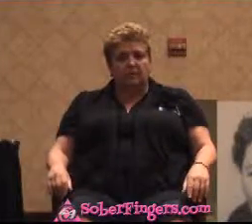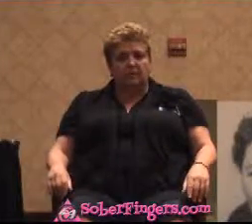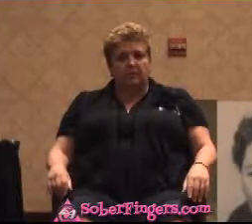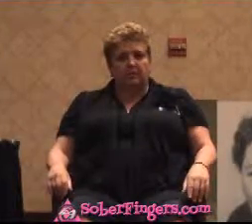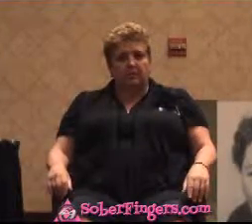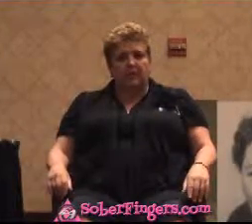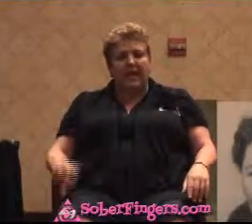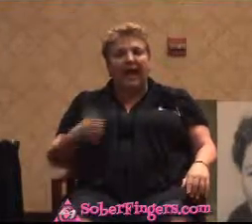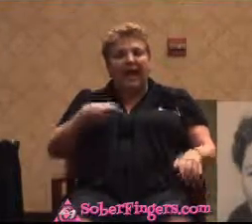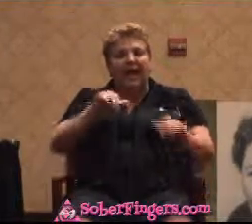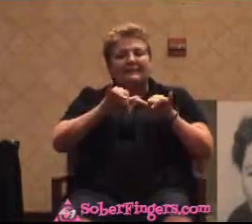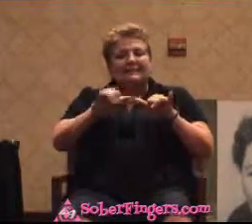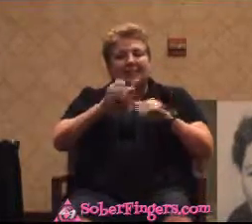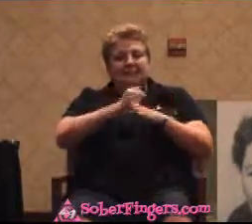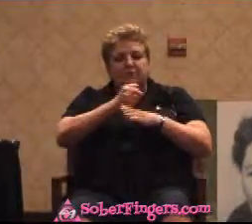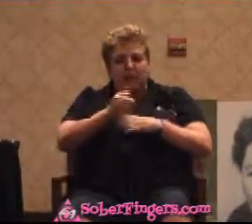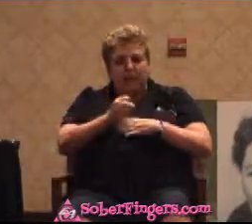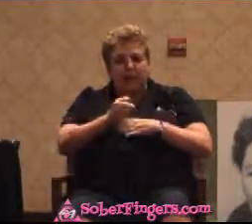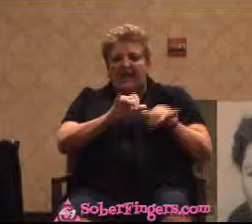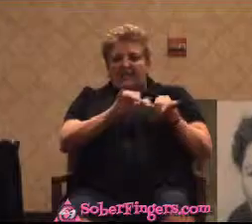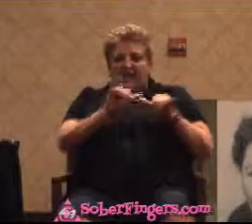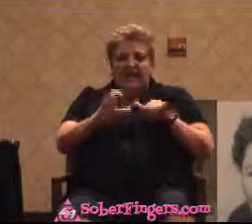I stayed at that clubhouse and I went to meetings.